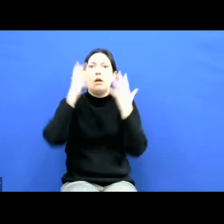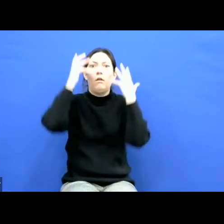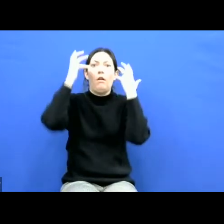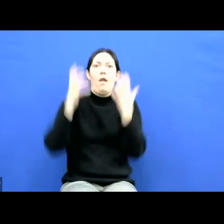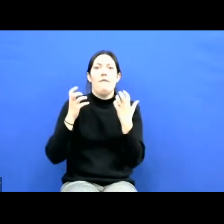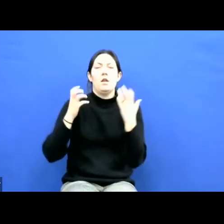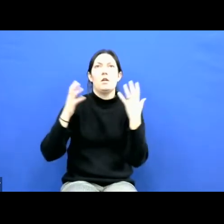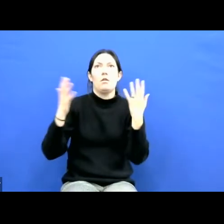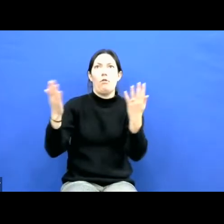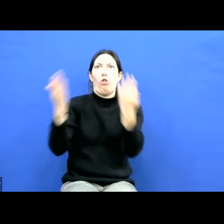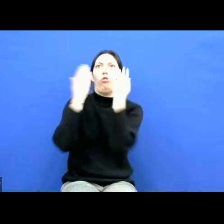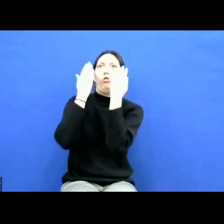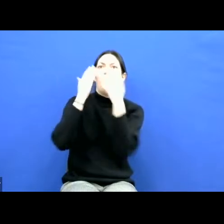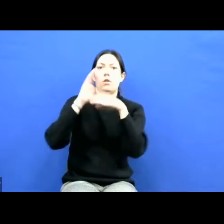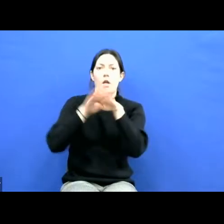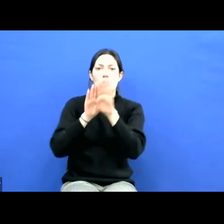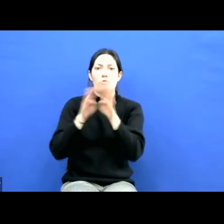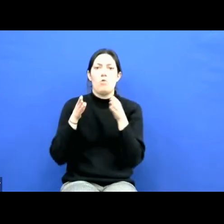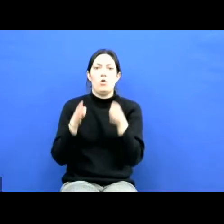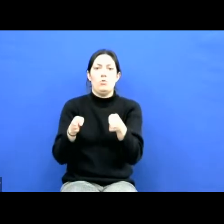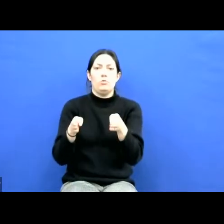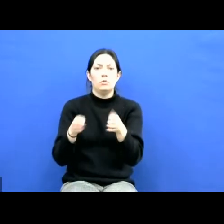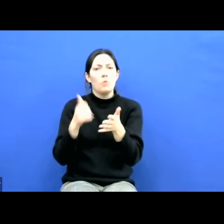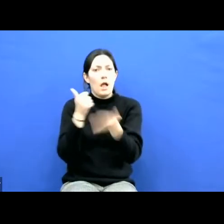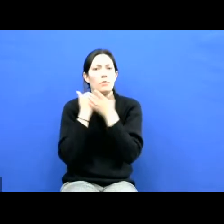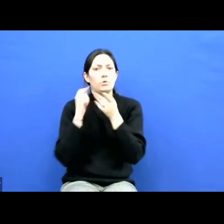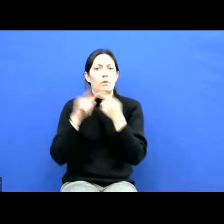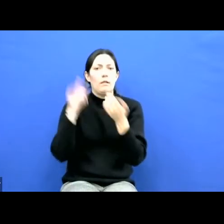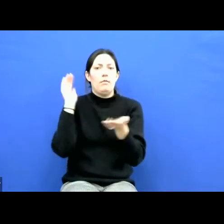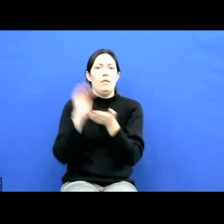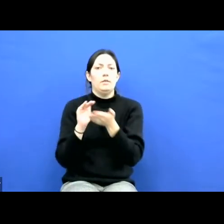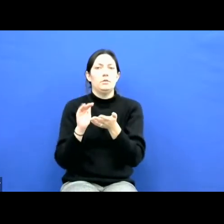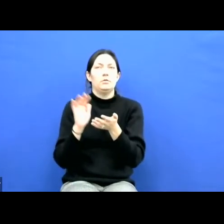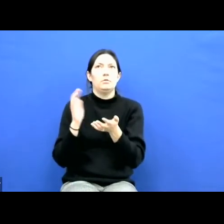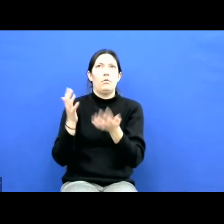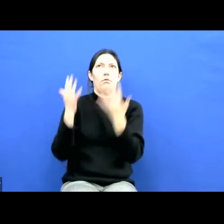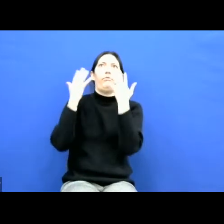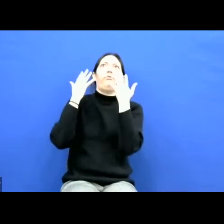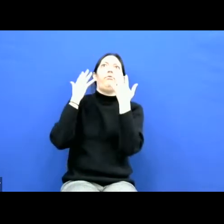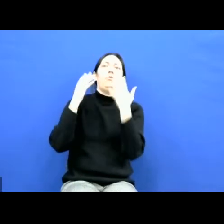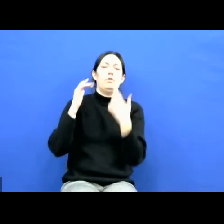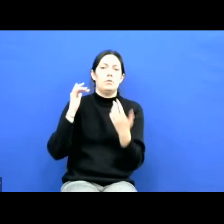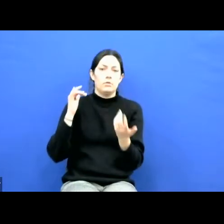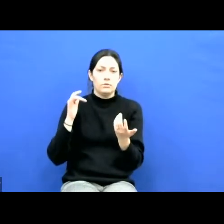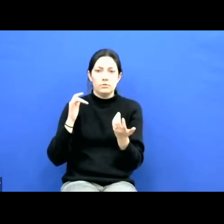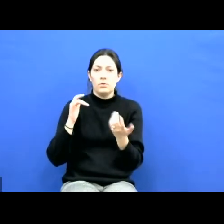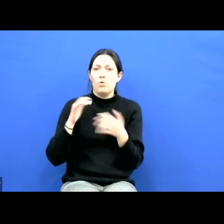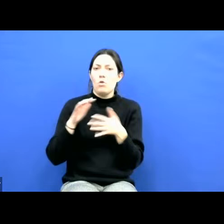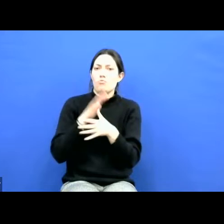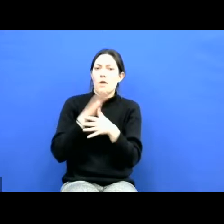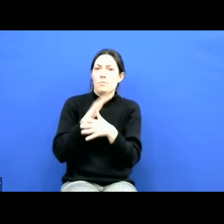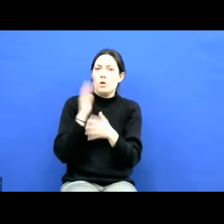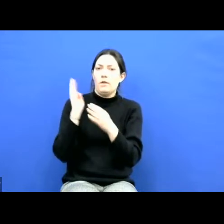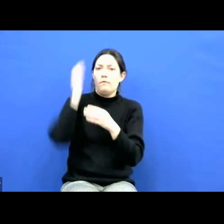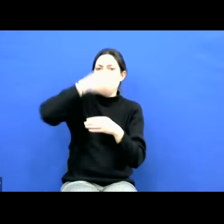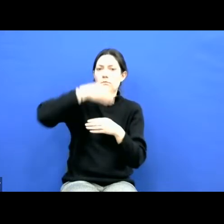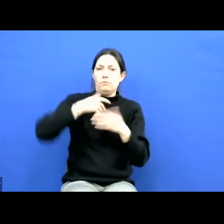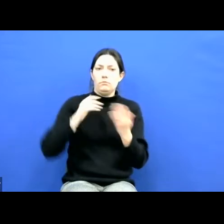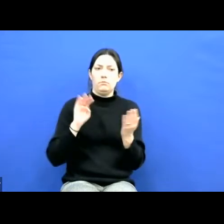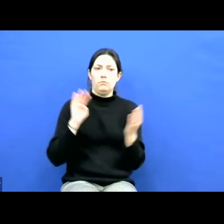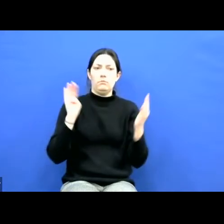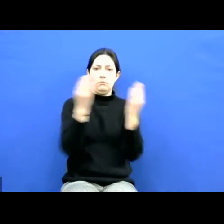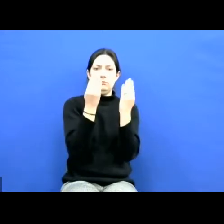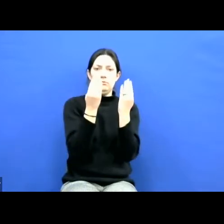facade on the road. So that also does help. The primary facade faces each other, and then there are